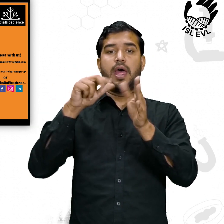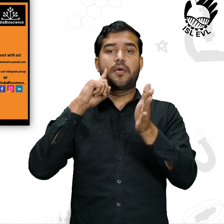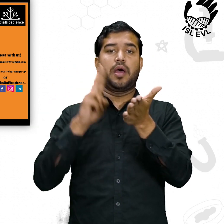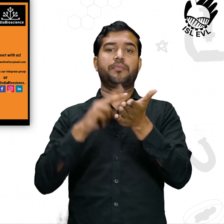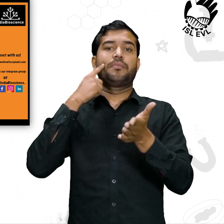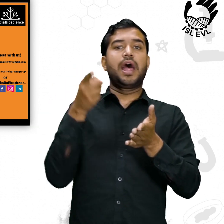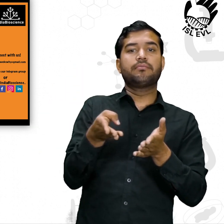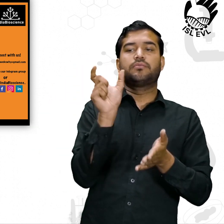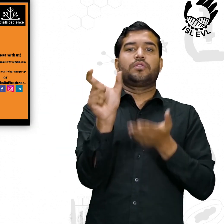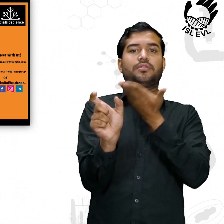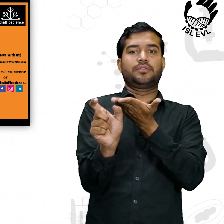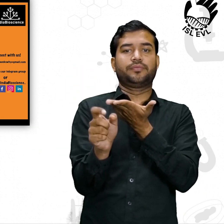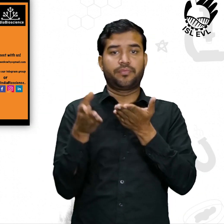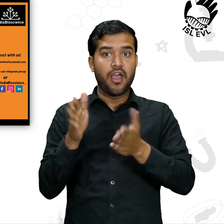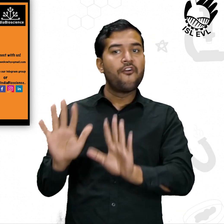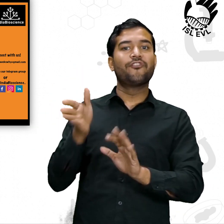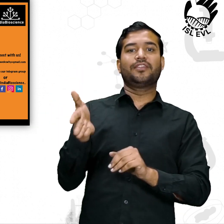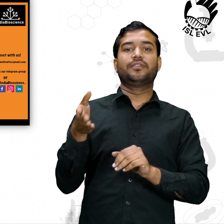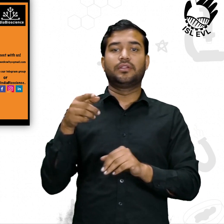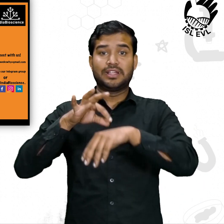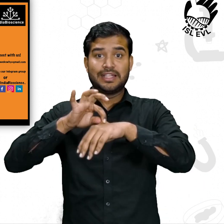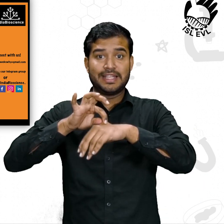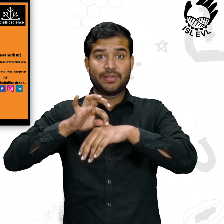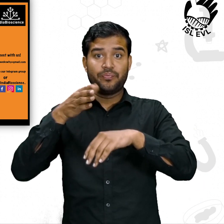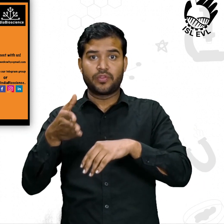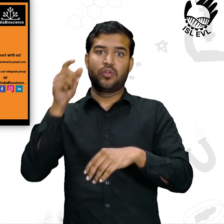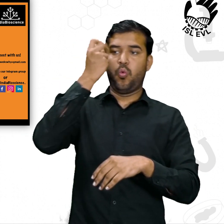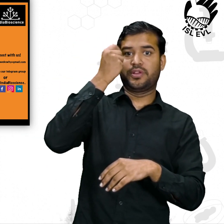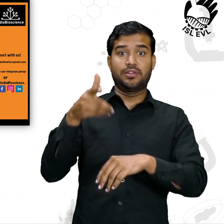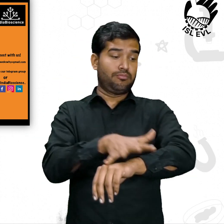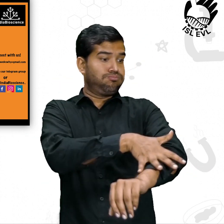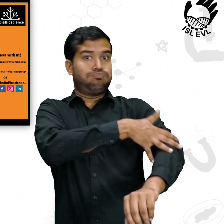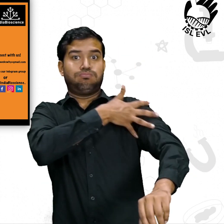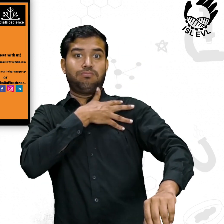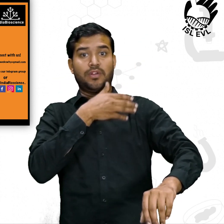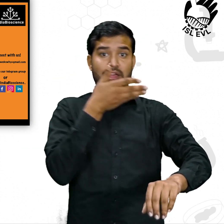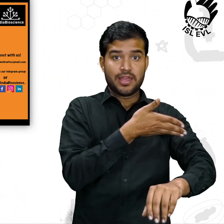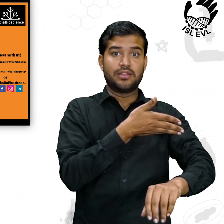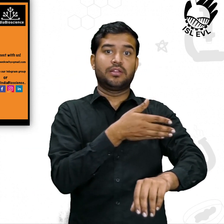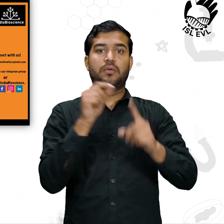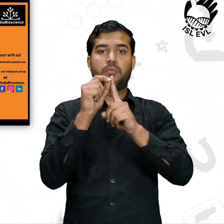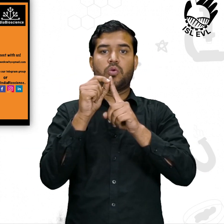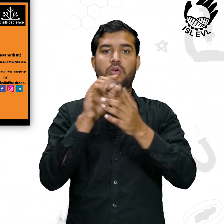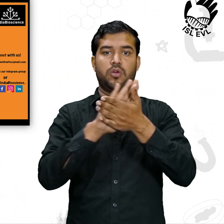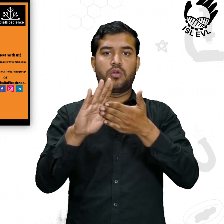melanocytes produce eumelanin and has orange skin wherever the melanocytes produce pheomelanin,